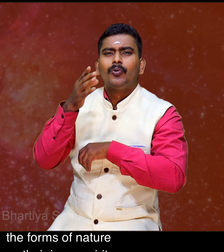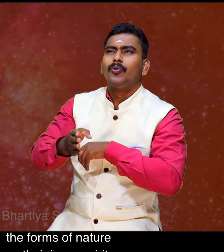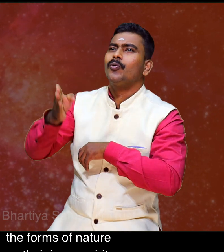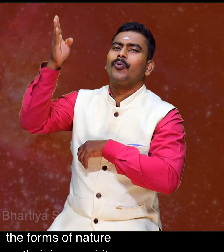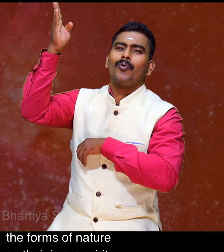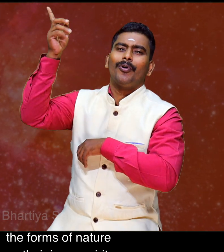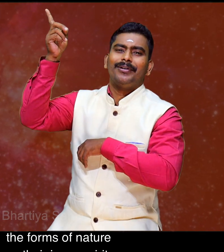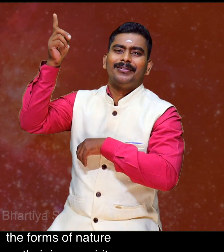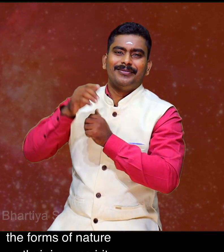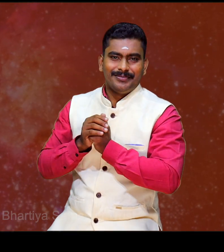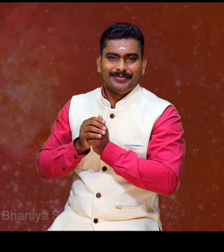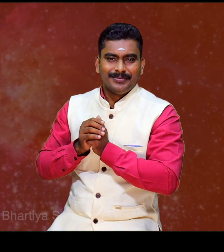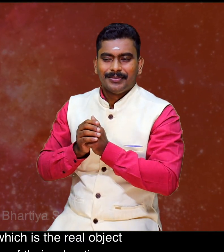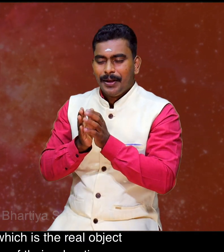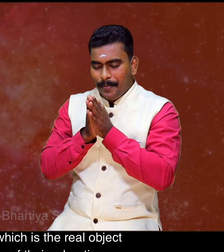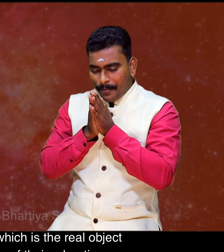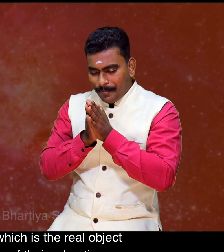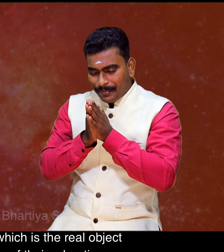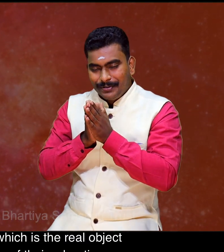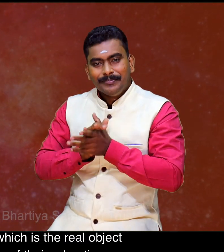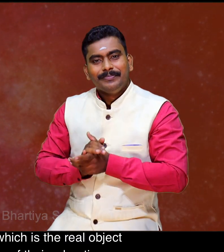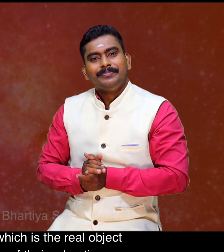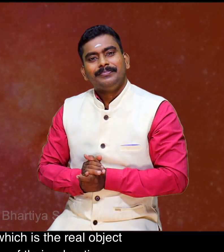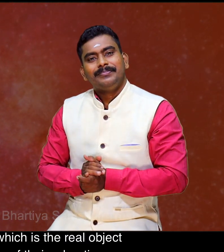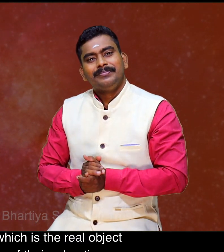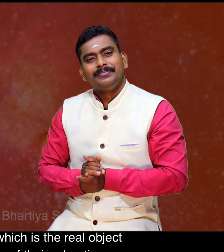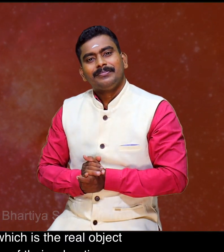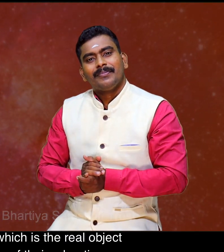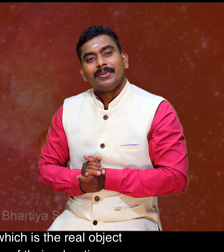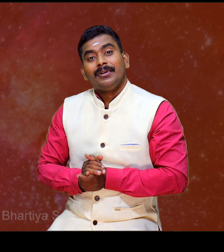their inner spirit, which is the real object of their adoration.